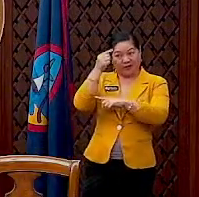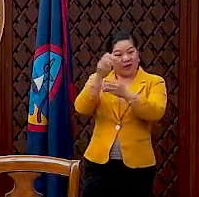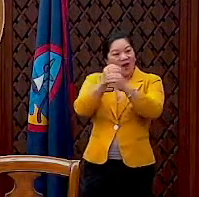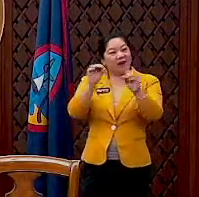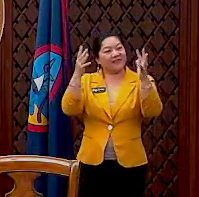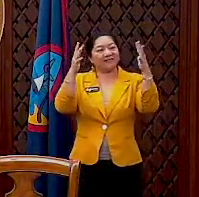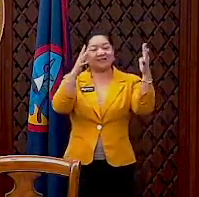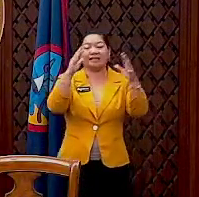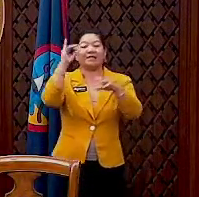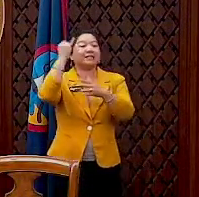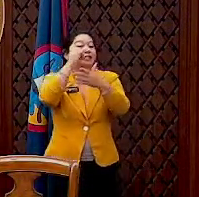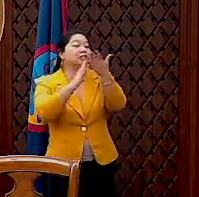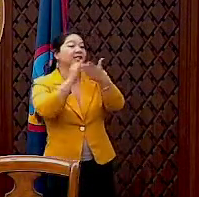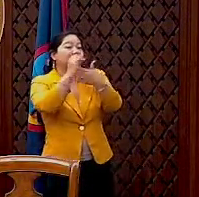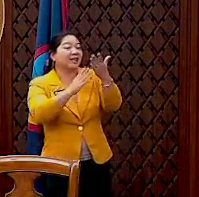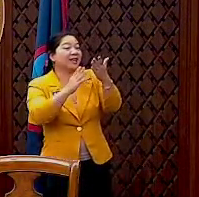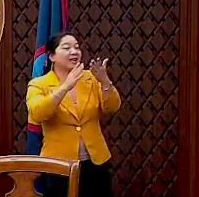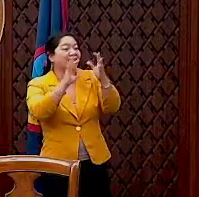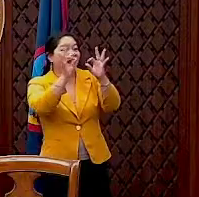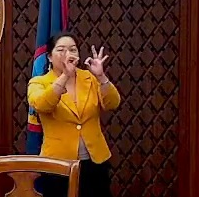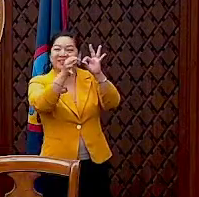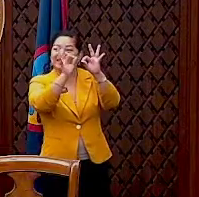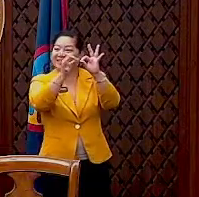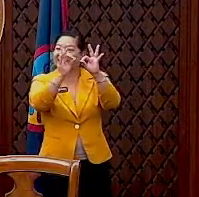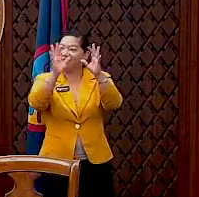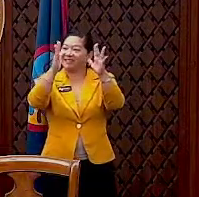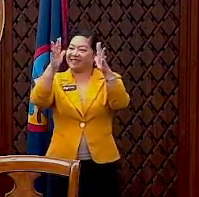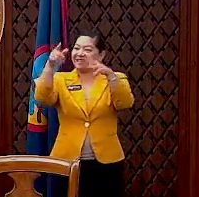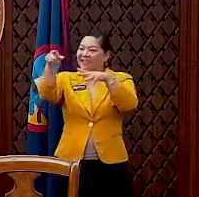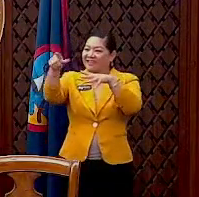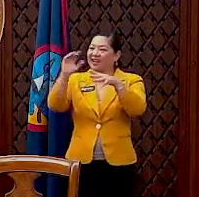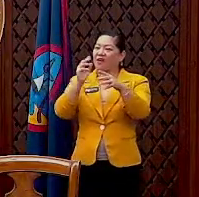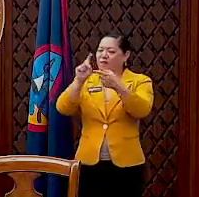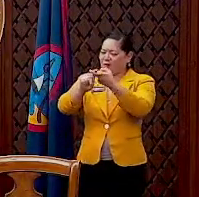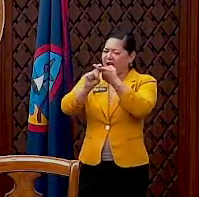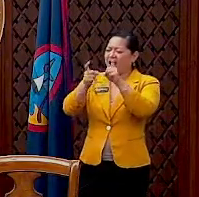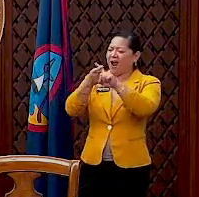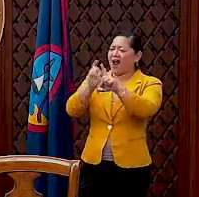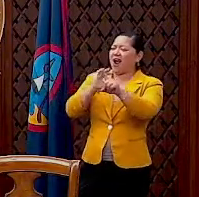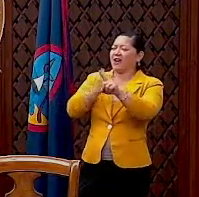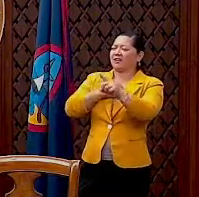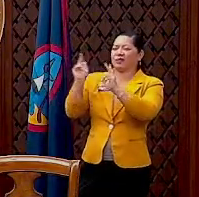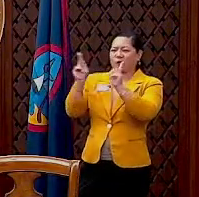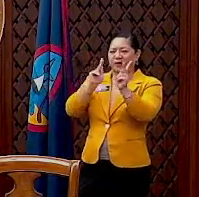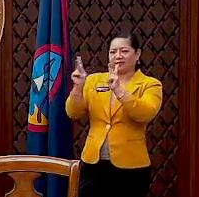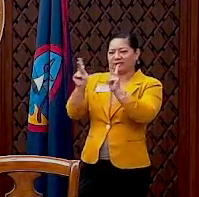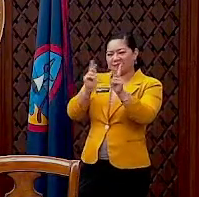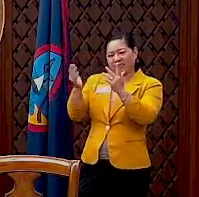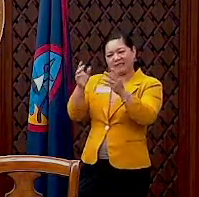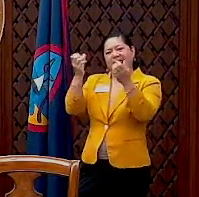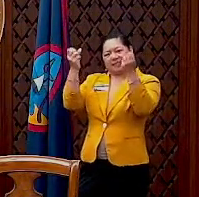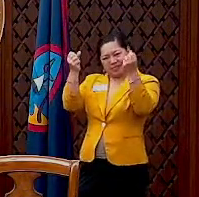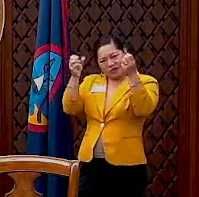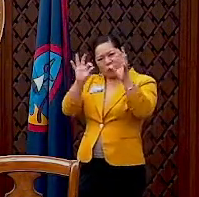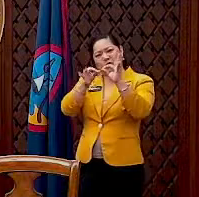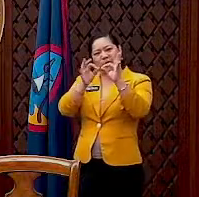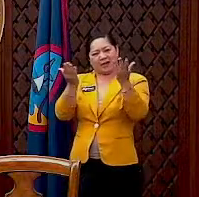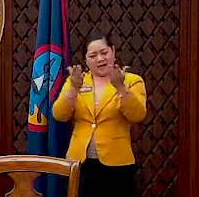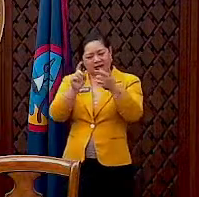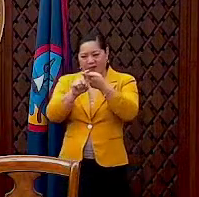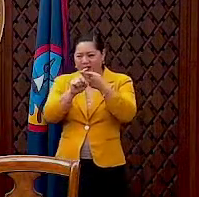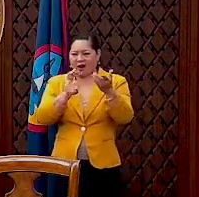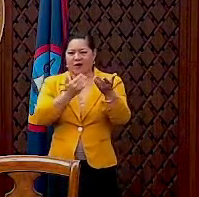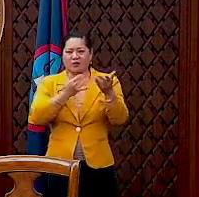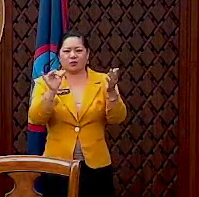Miss Jeannie Hollis, ASL interpreter, she's a good friend of ours. Miss Kirsten Rosario, ASL interpreter, also a good friend